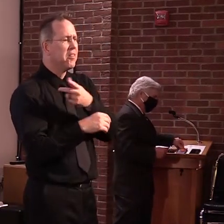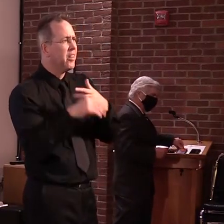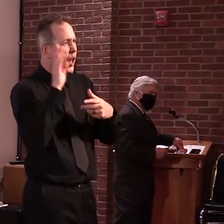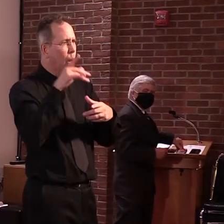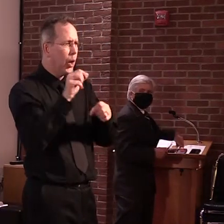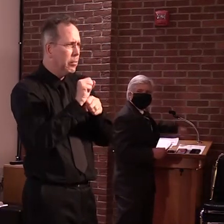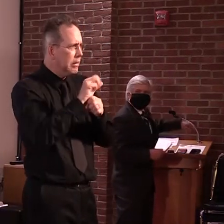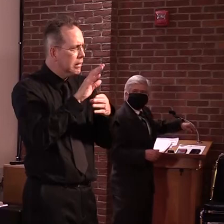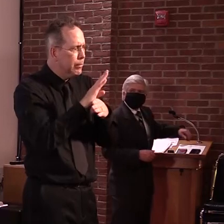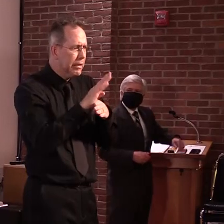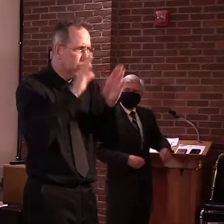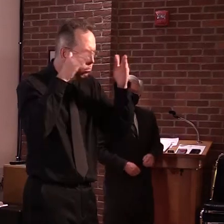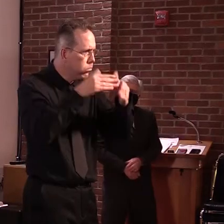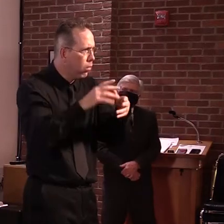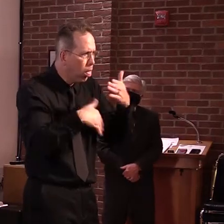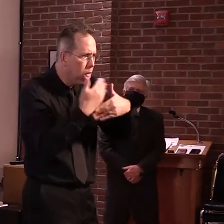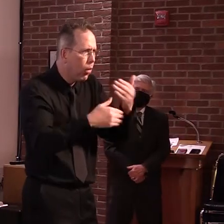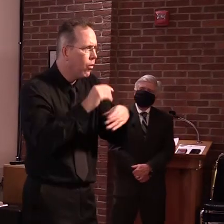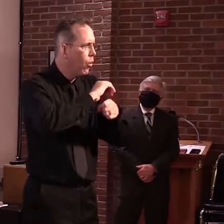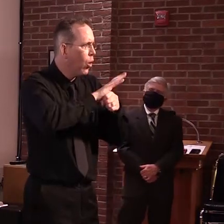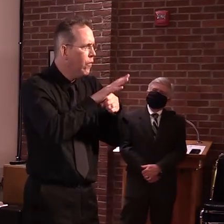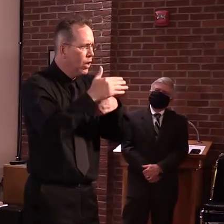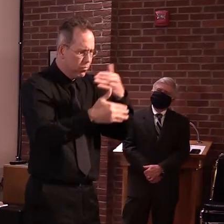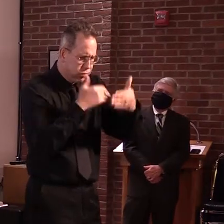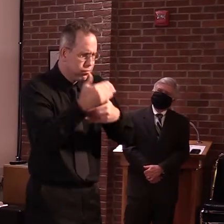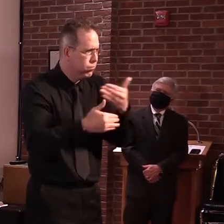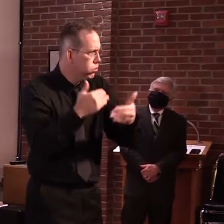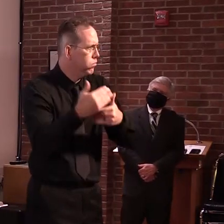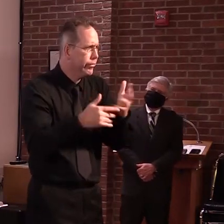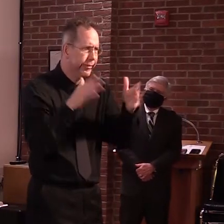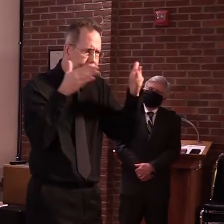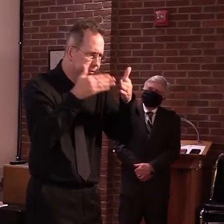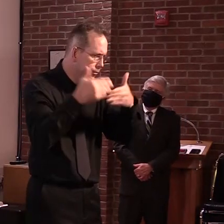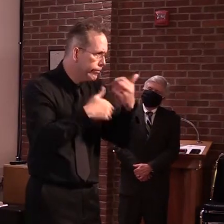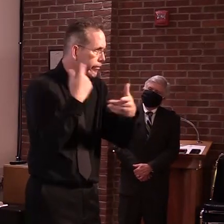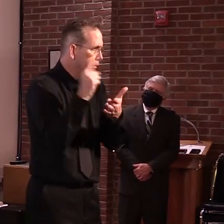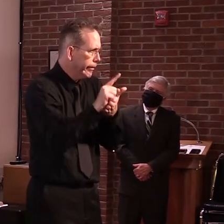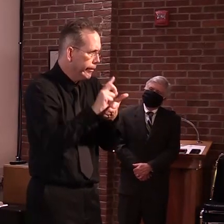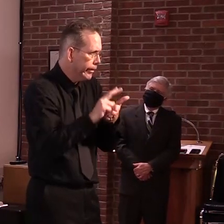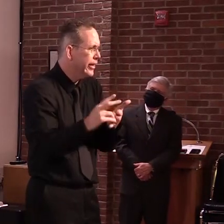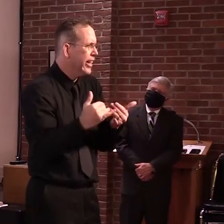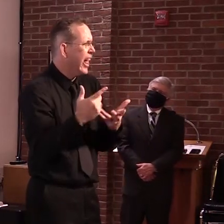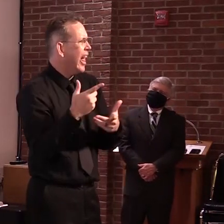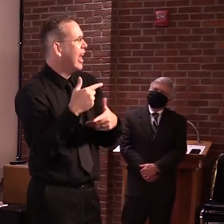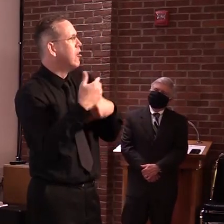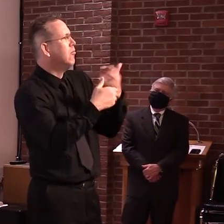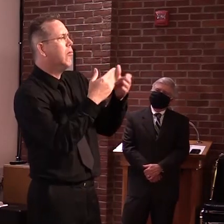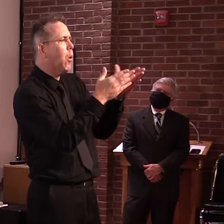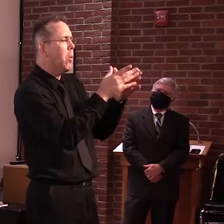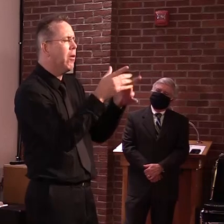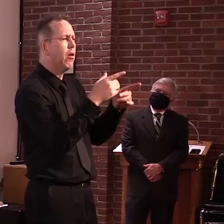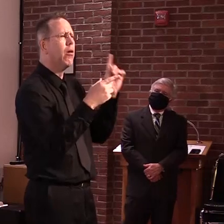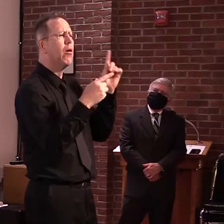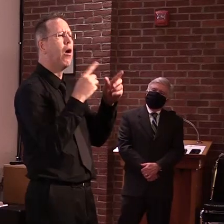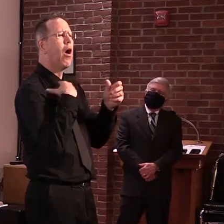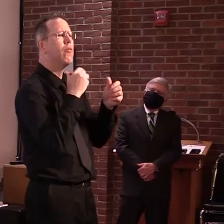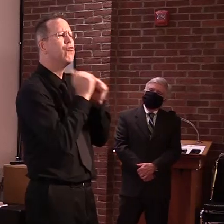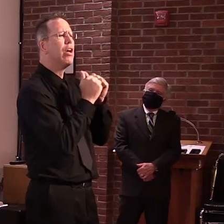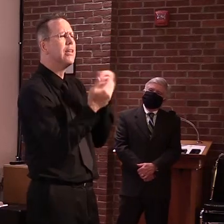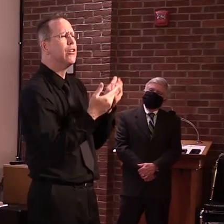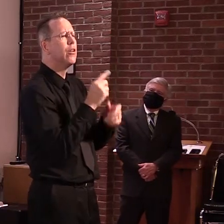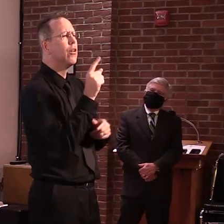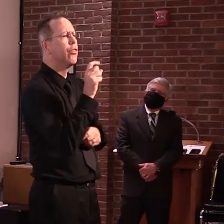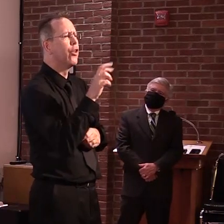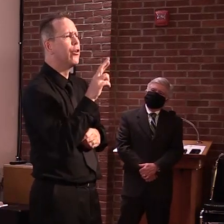nice thought, but no, that isn't in the plans. We're still in a state of emergency, and until that's over,